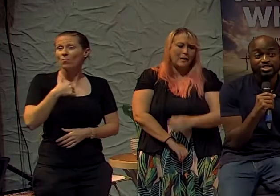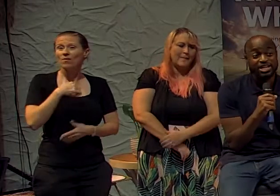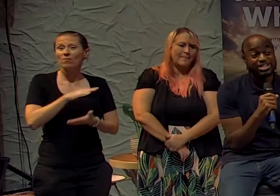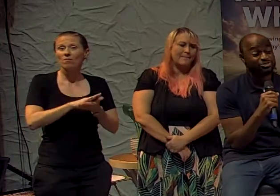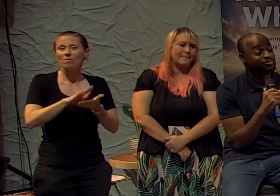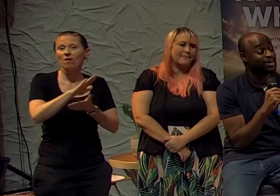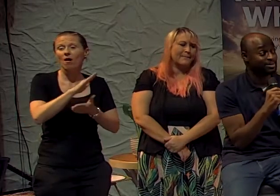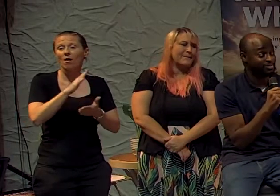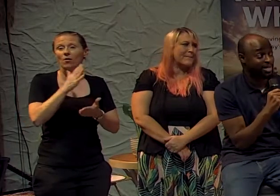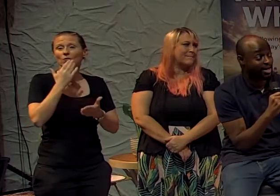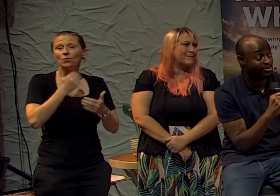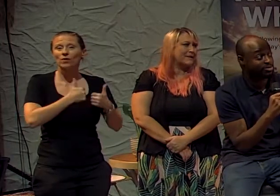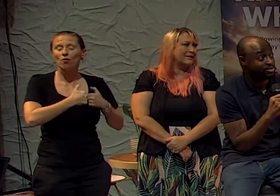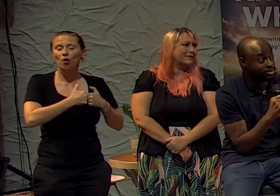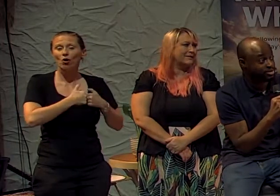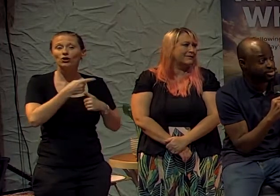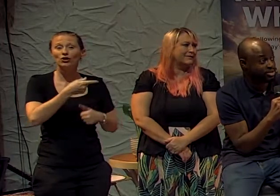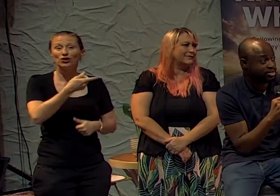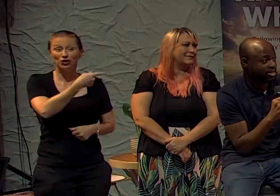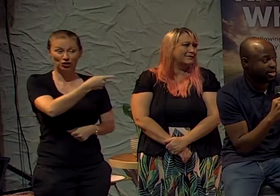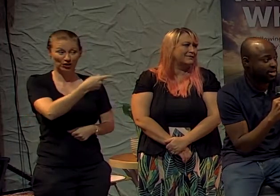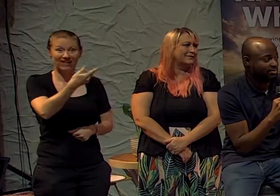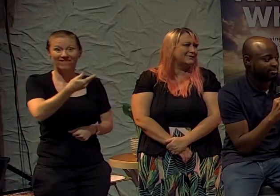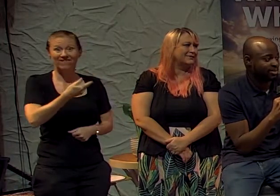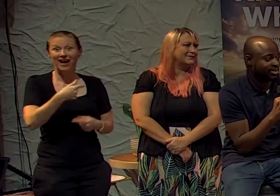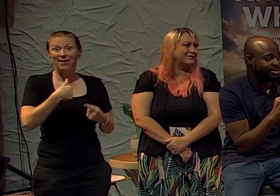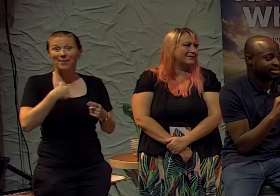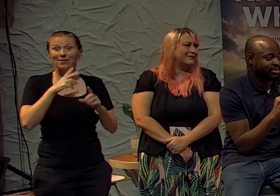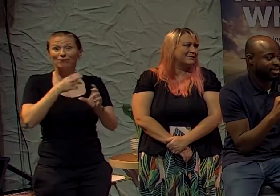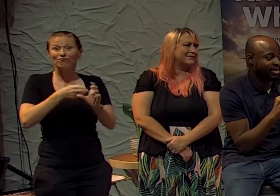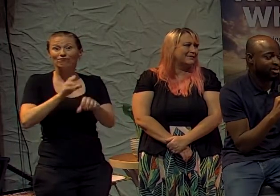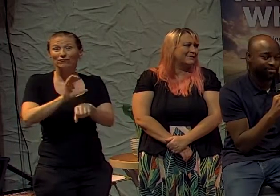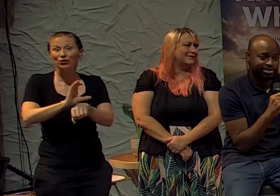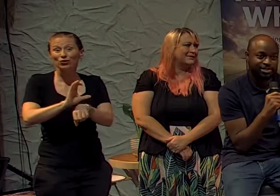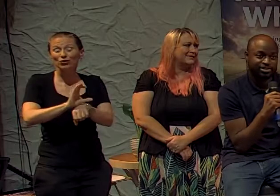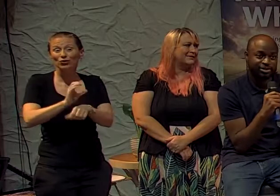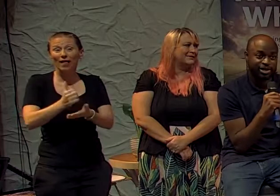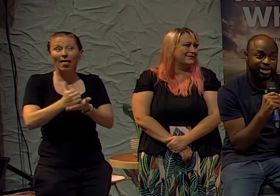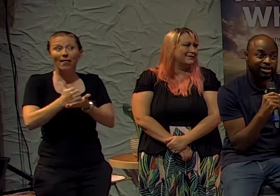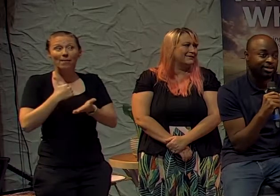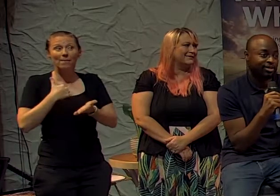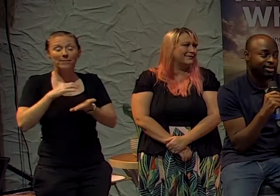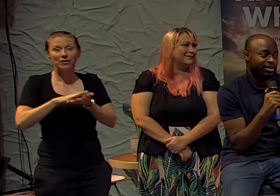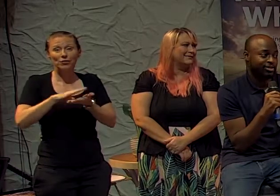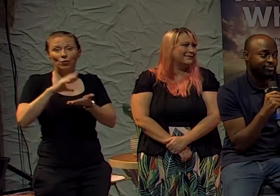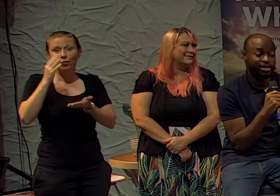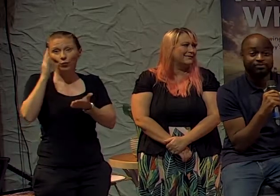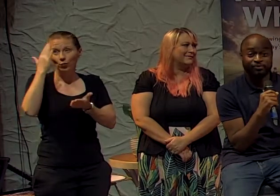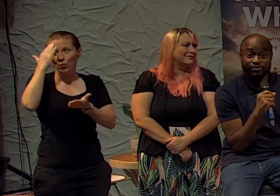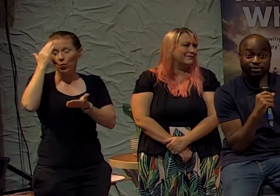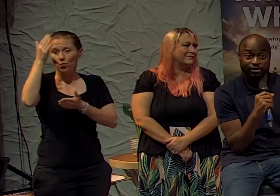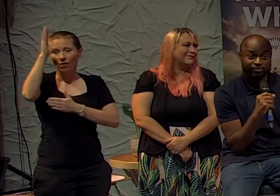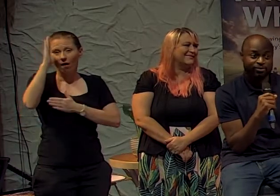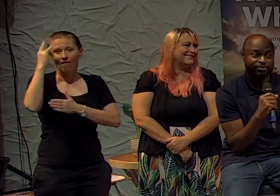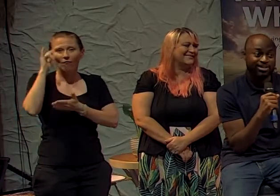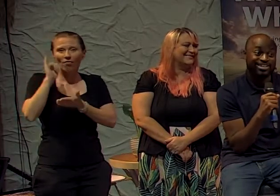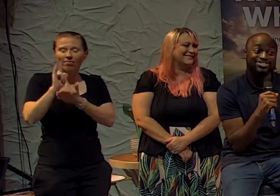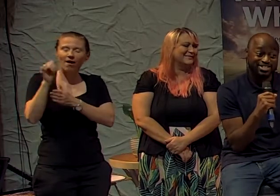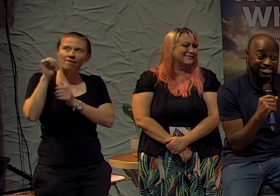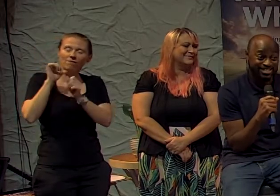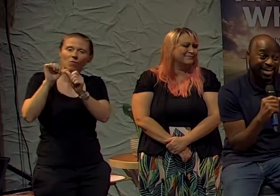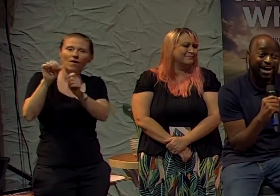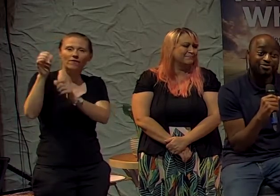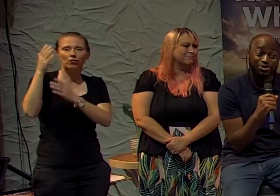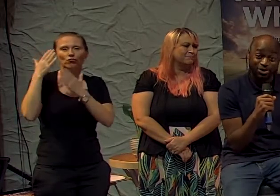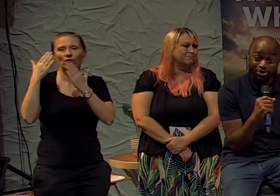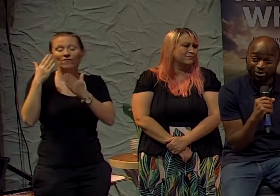sweethearts. She actually invited me out to church and helped me to get to know God, and for that I'm forever grateful. And then